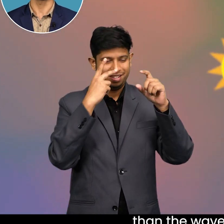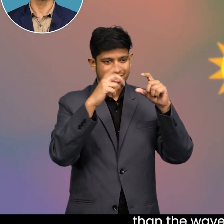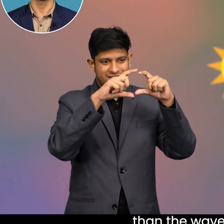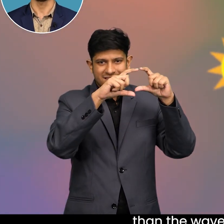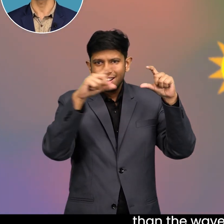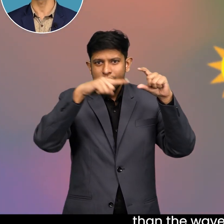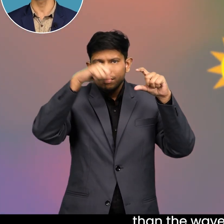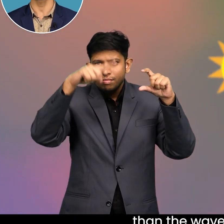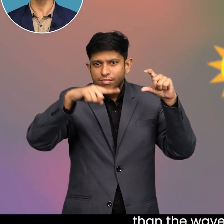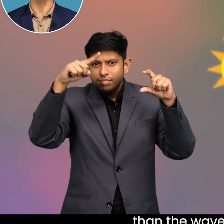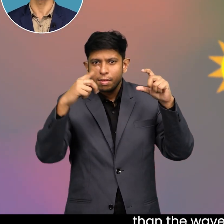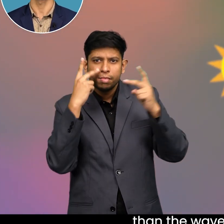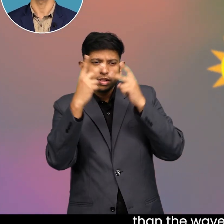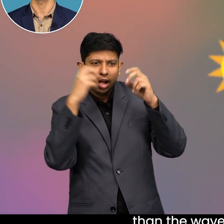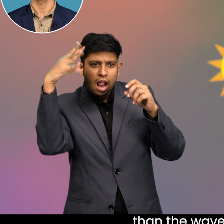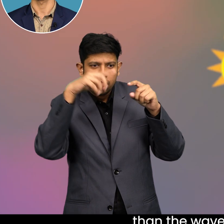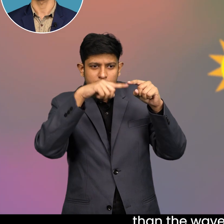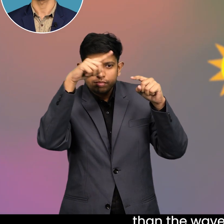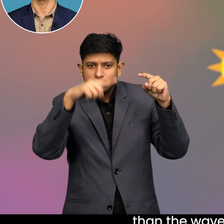wavelength of visible light.